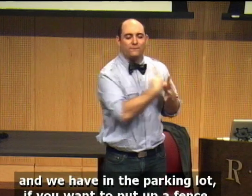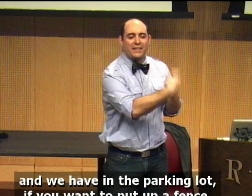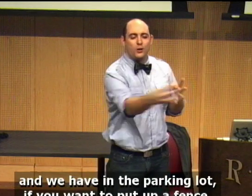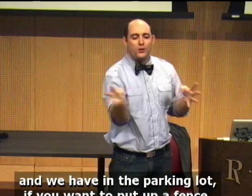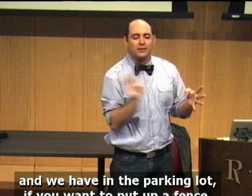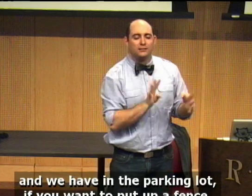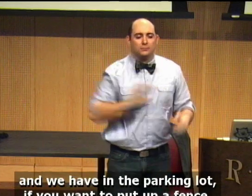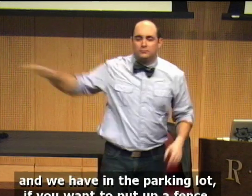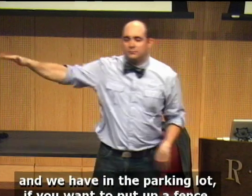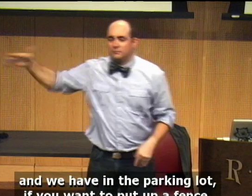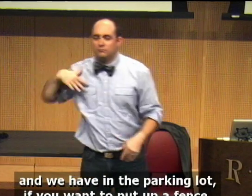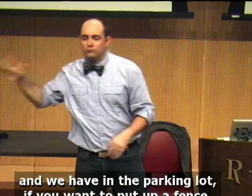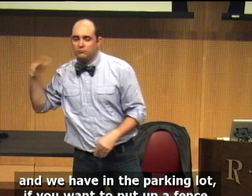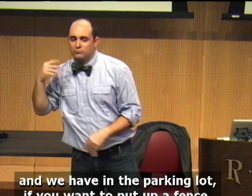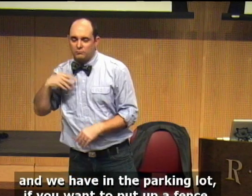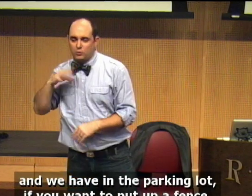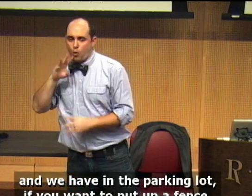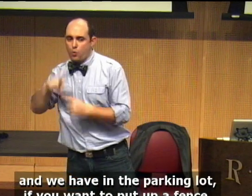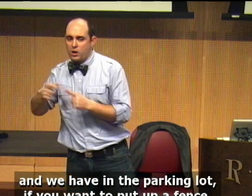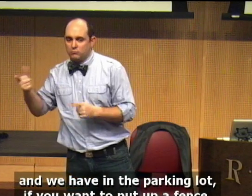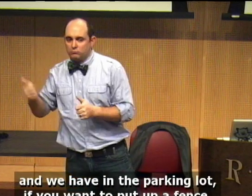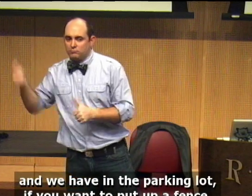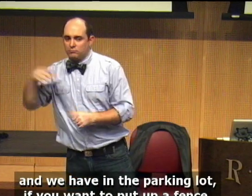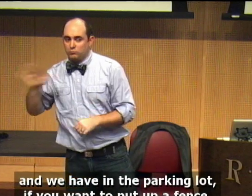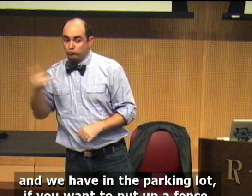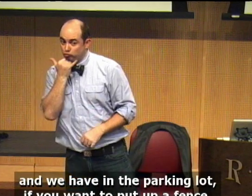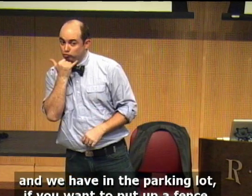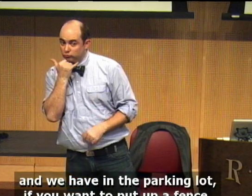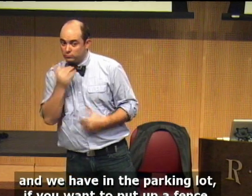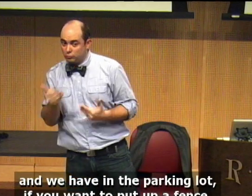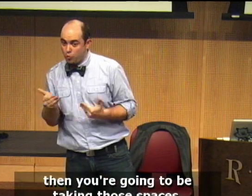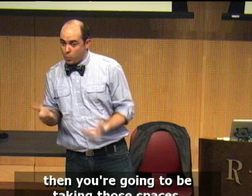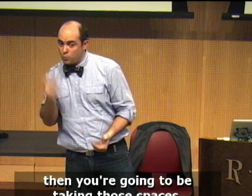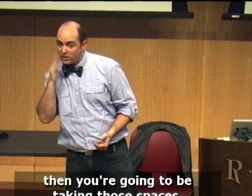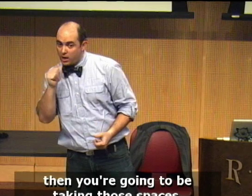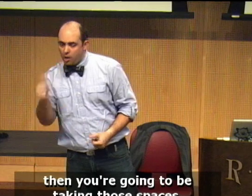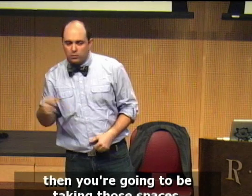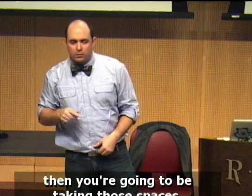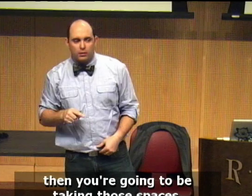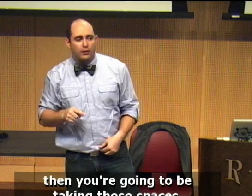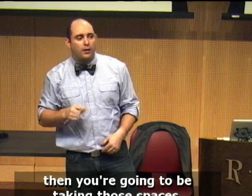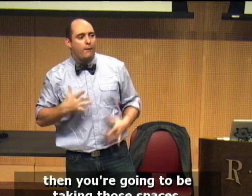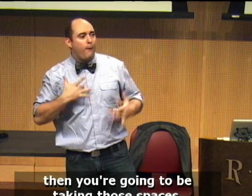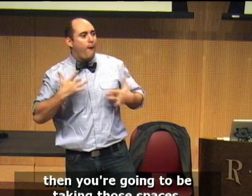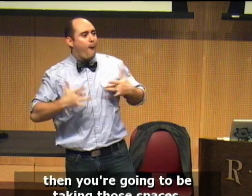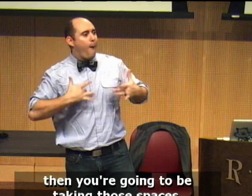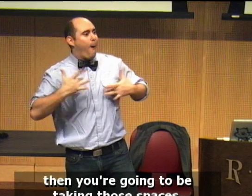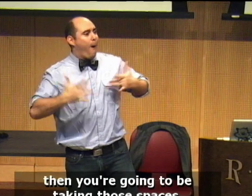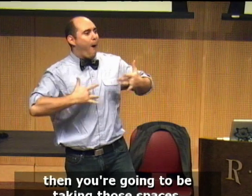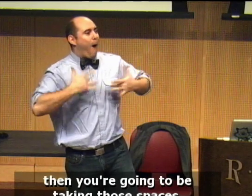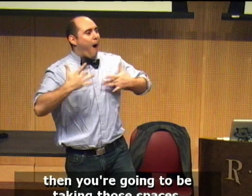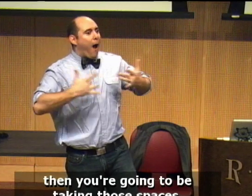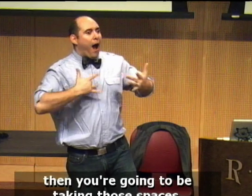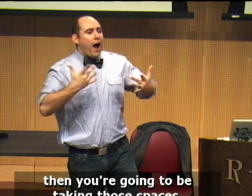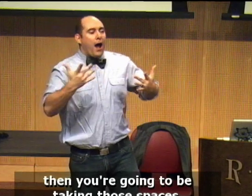in the parking lot, if you want to put up a fence, then you're going to be taking those spaces, but